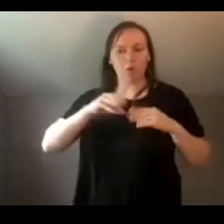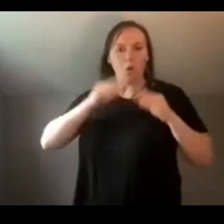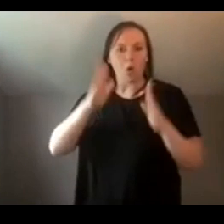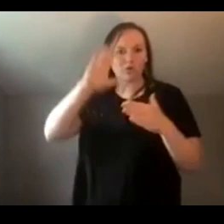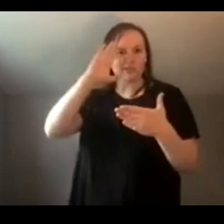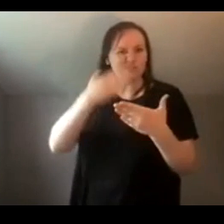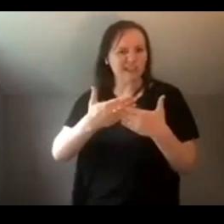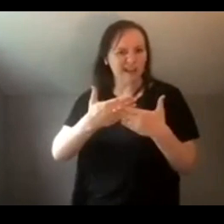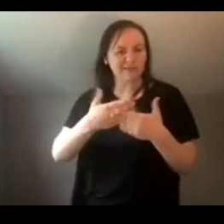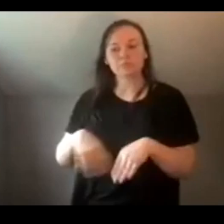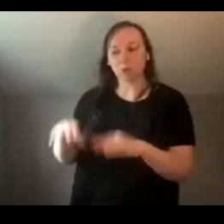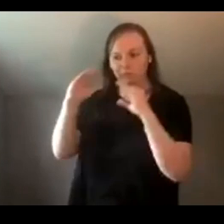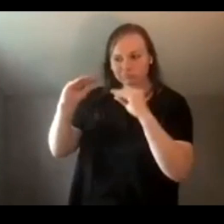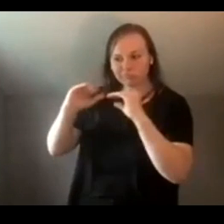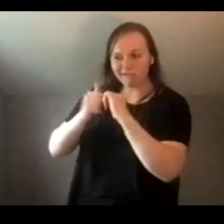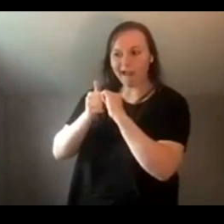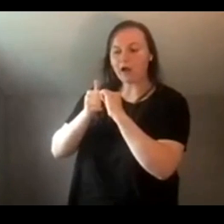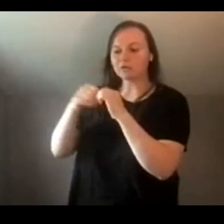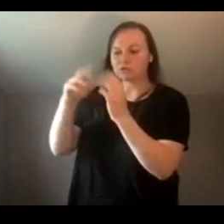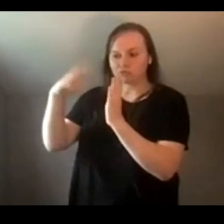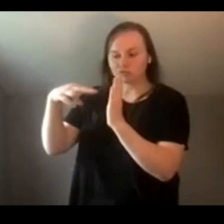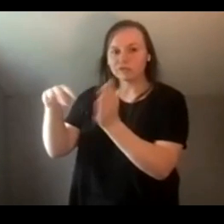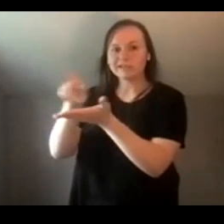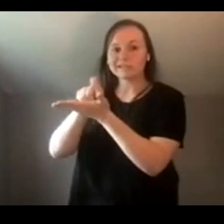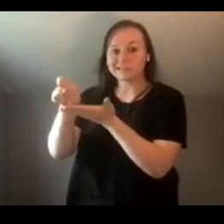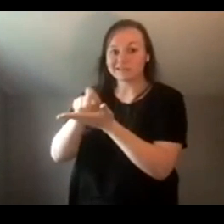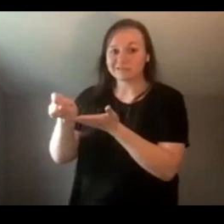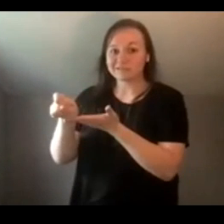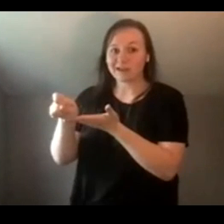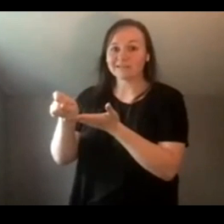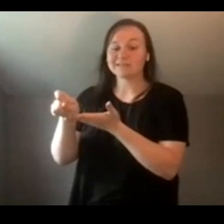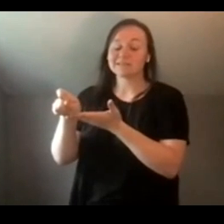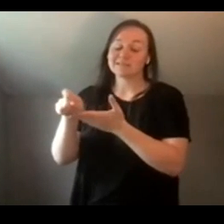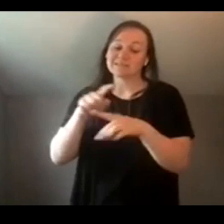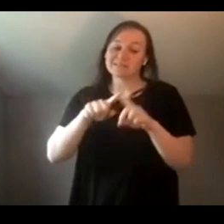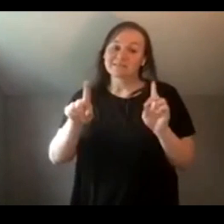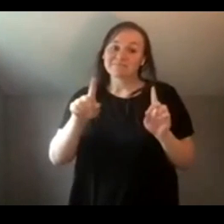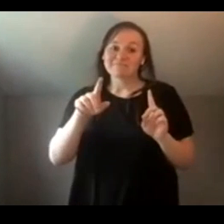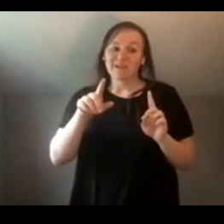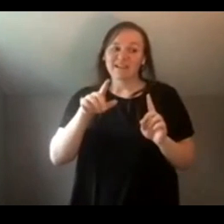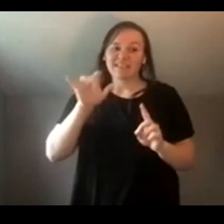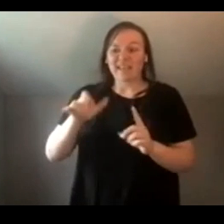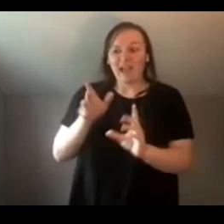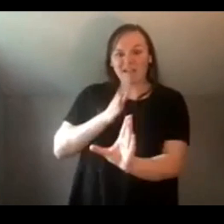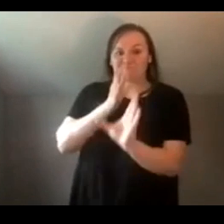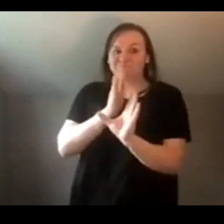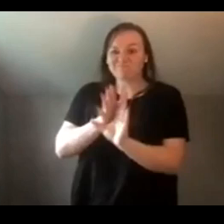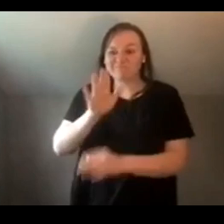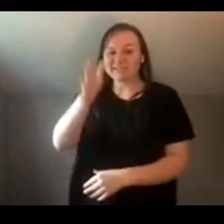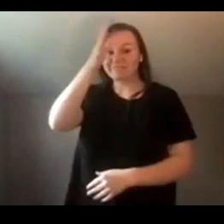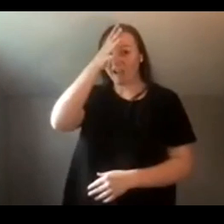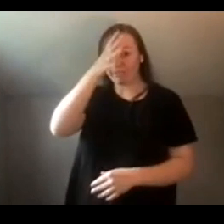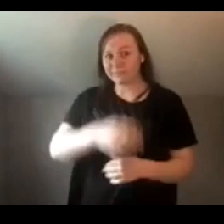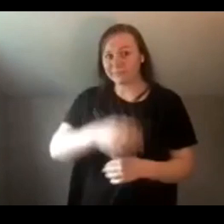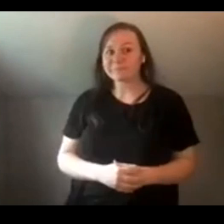him to read and write, much to the displeasure and annoyance of his father.